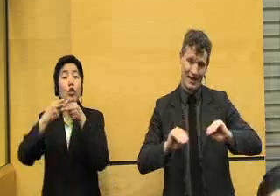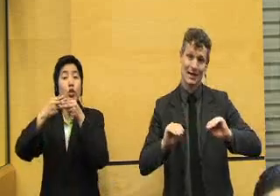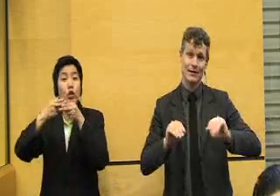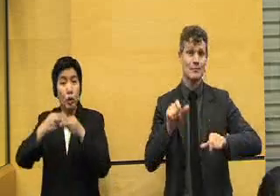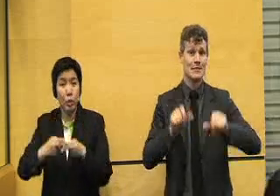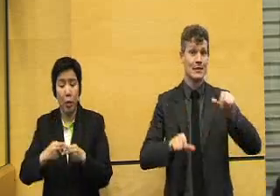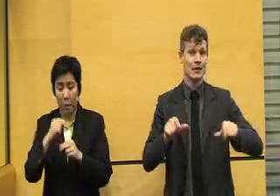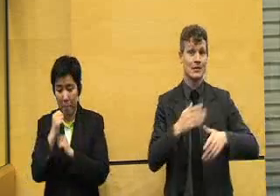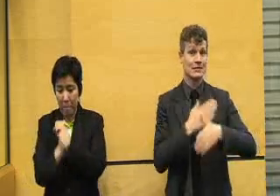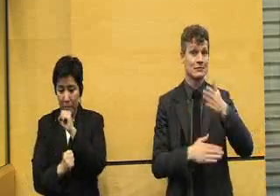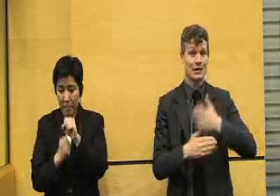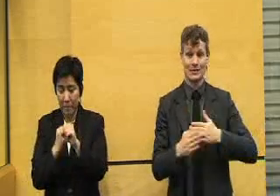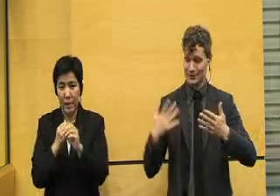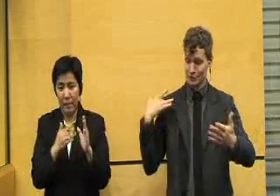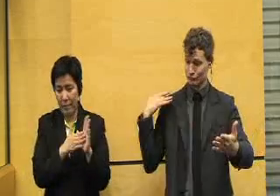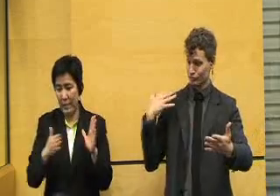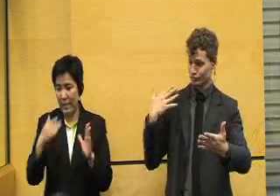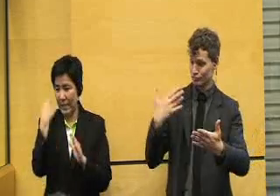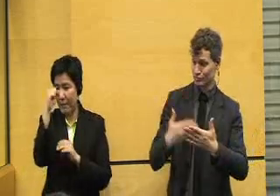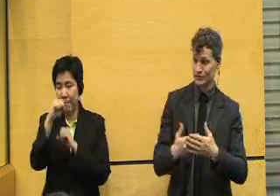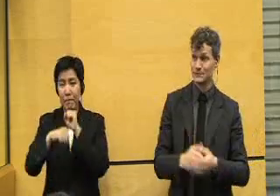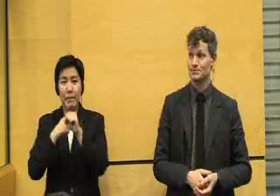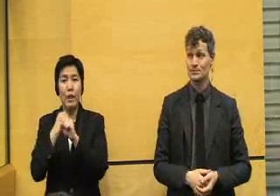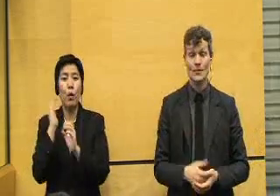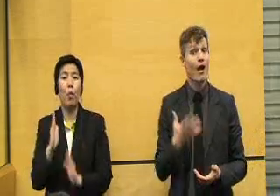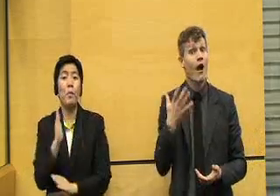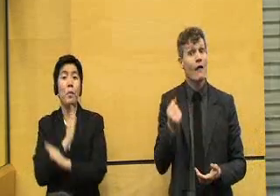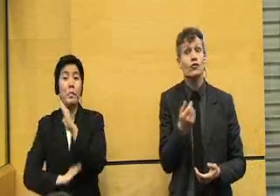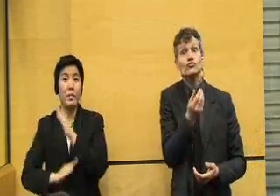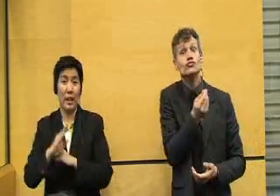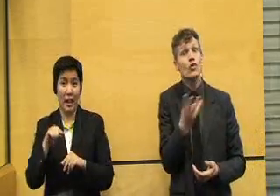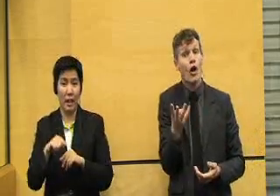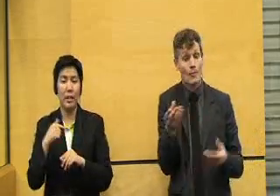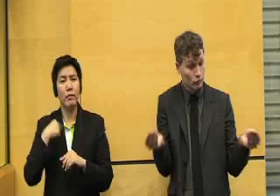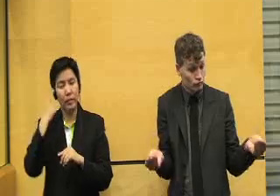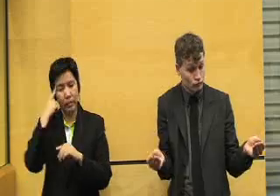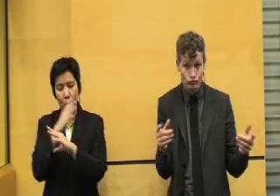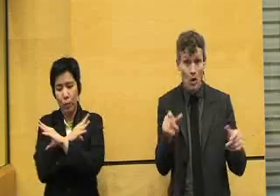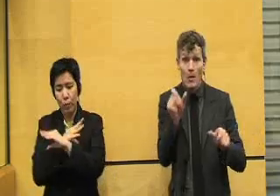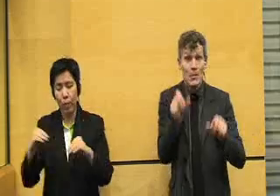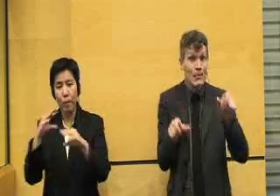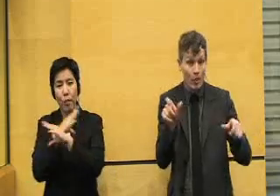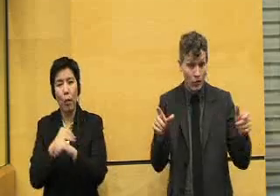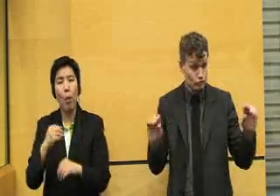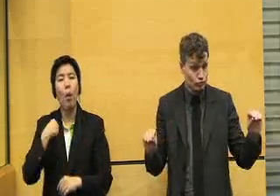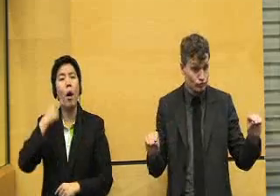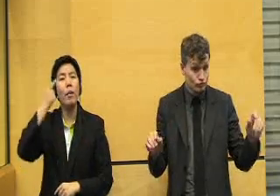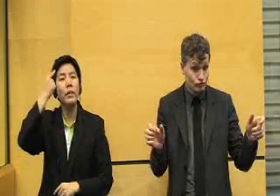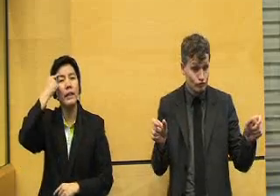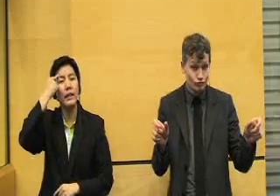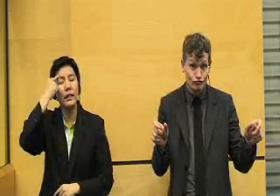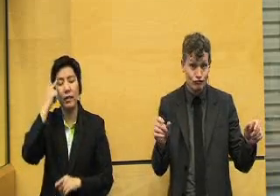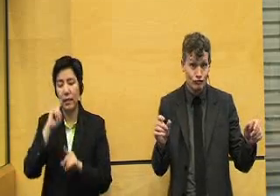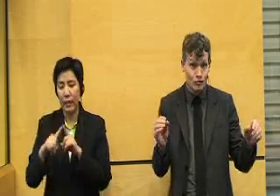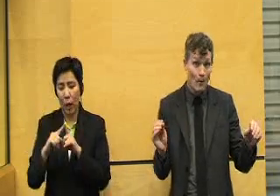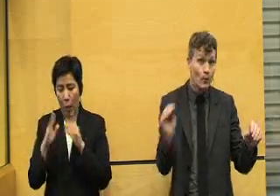the years that included exchange of ideas and personnel at the level of government and